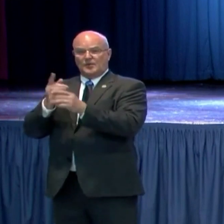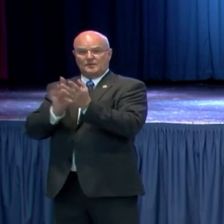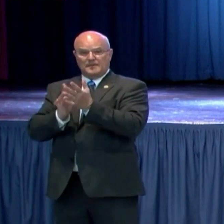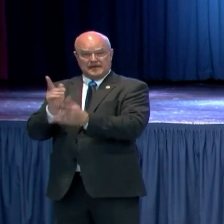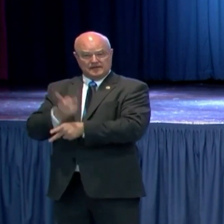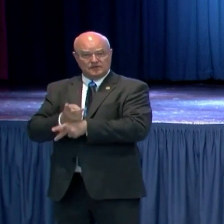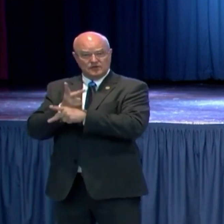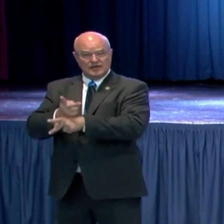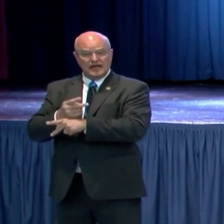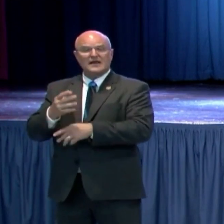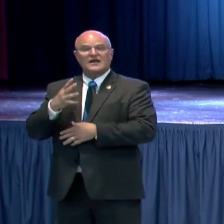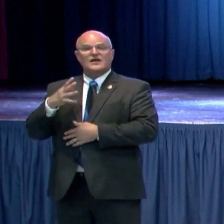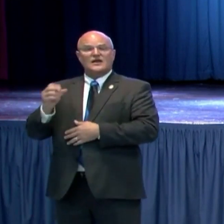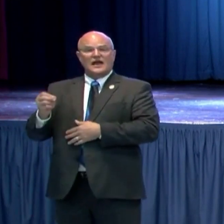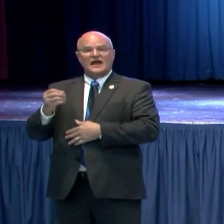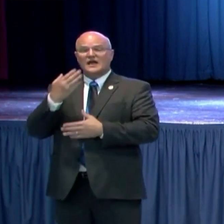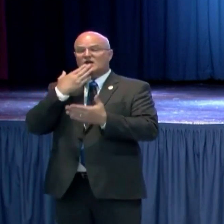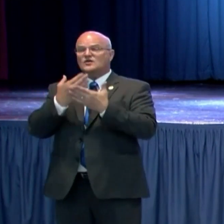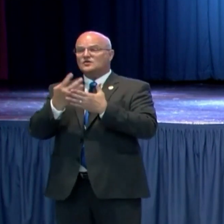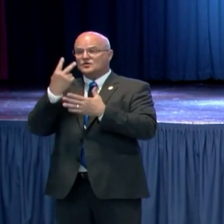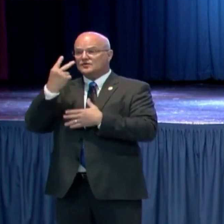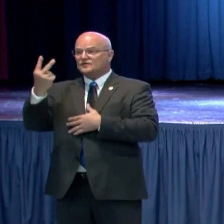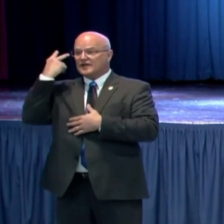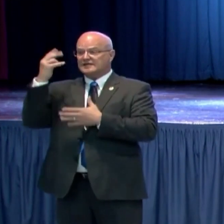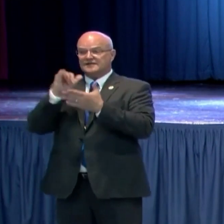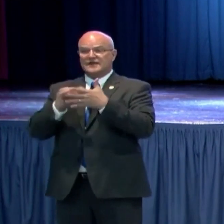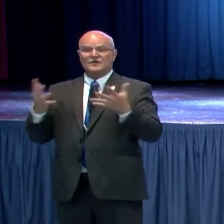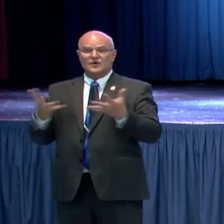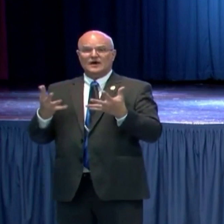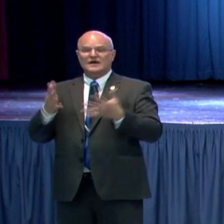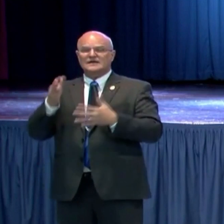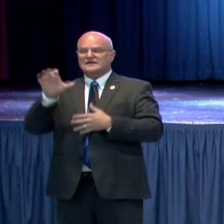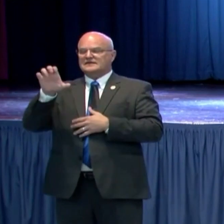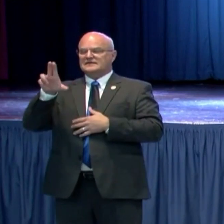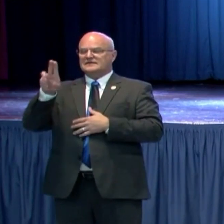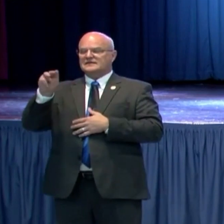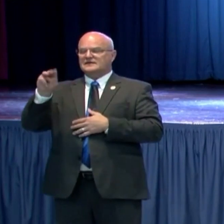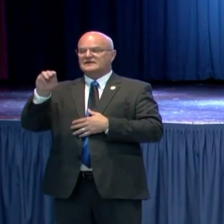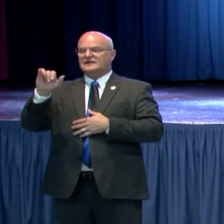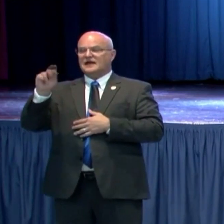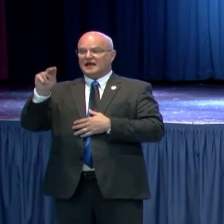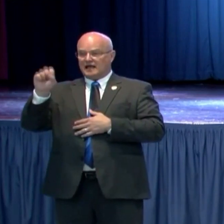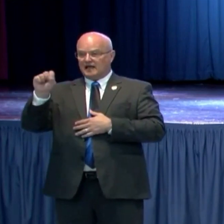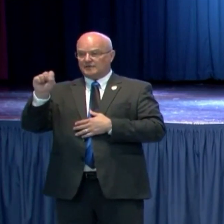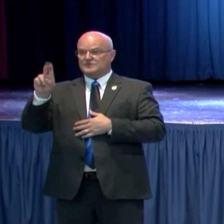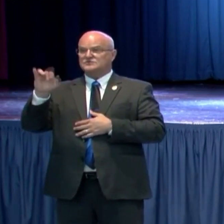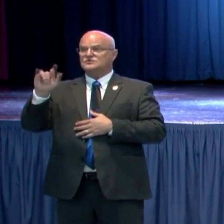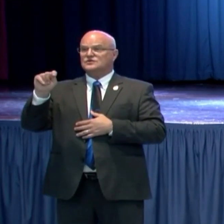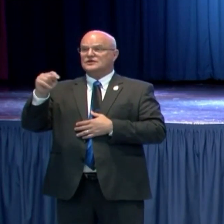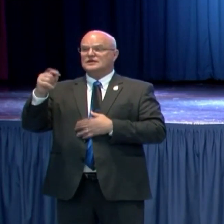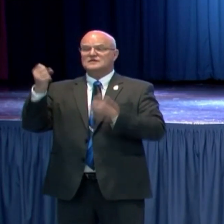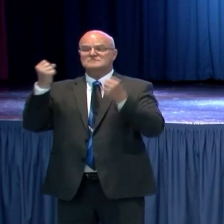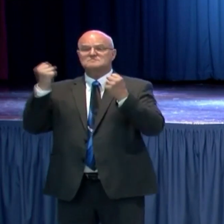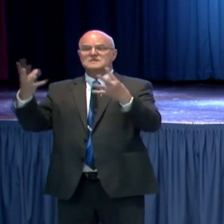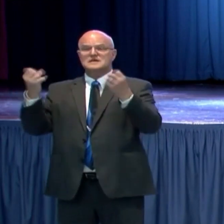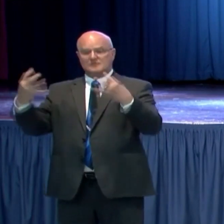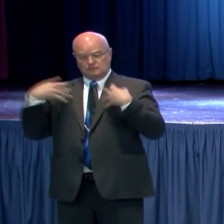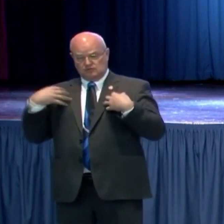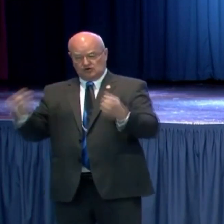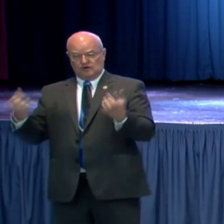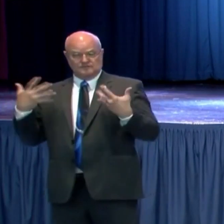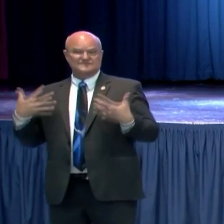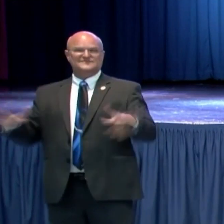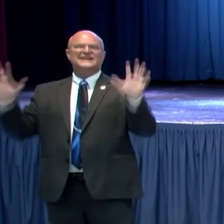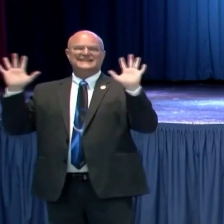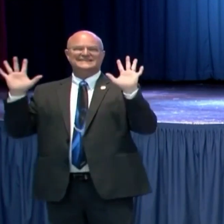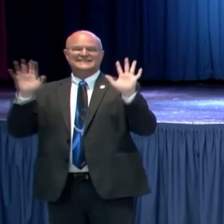care, and a good reflection of that is that in the Cummins unit, we've had the vast majority recovered very